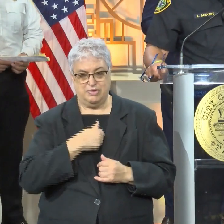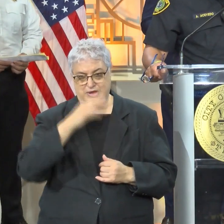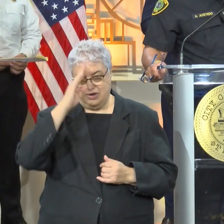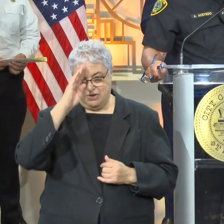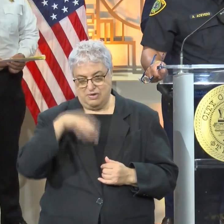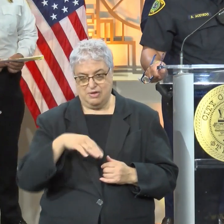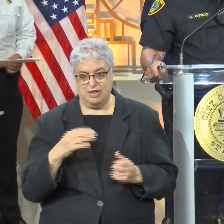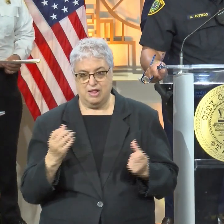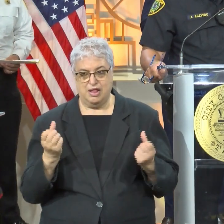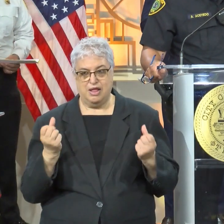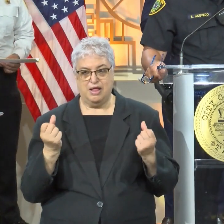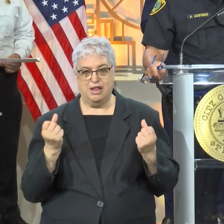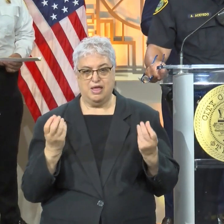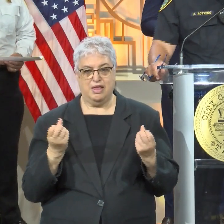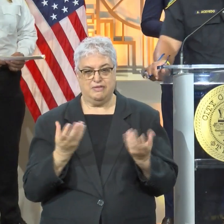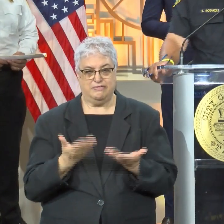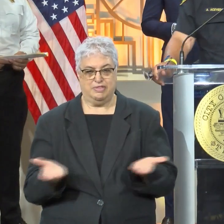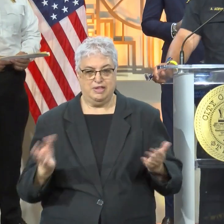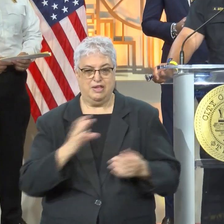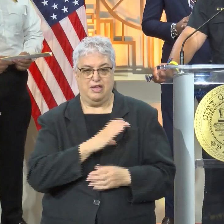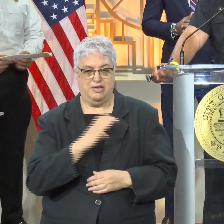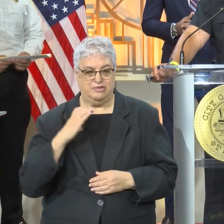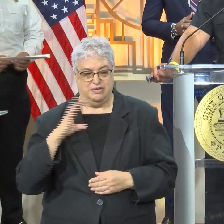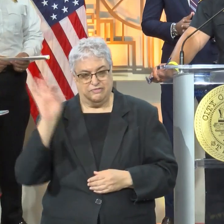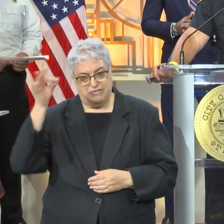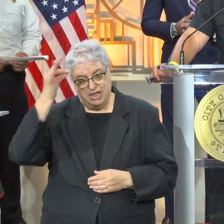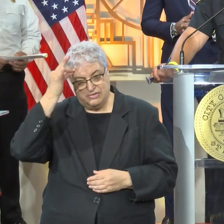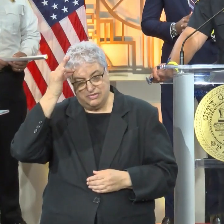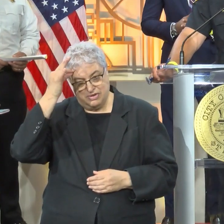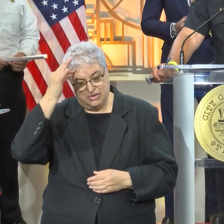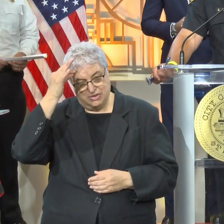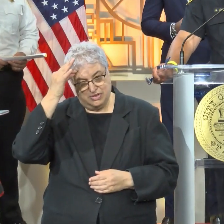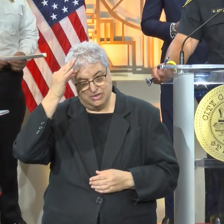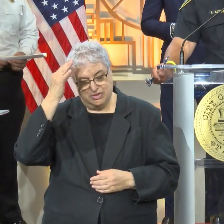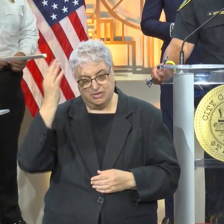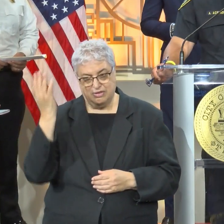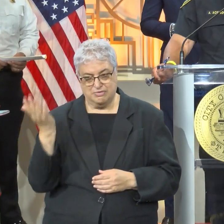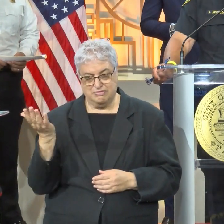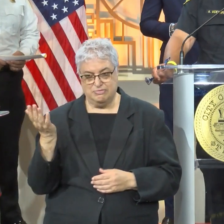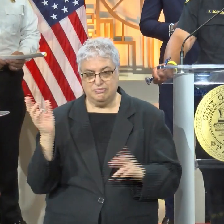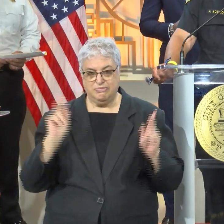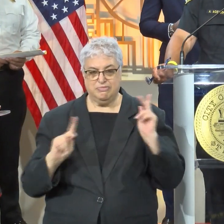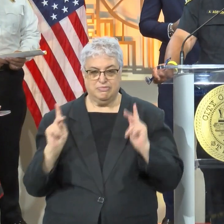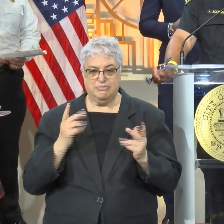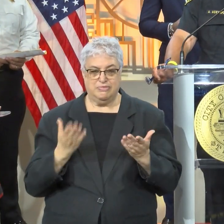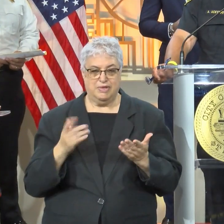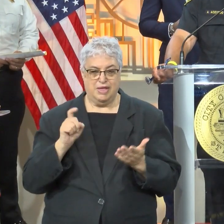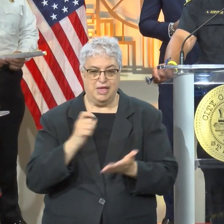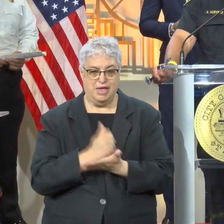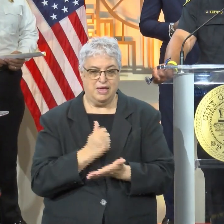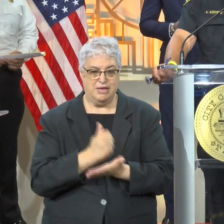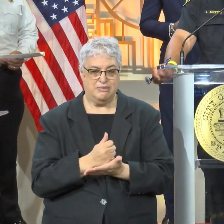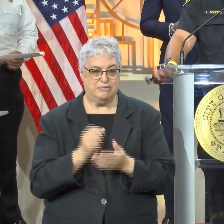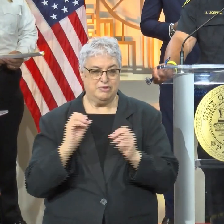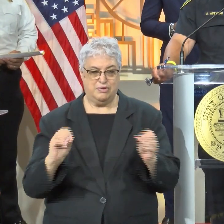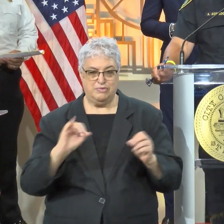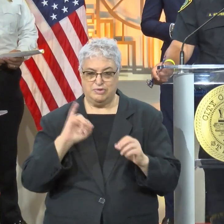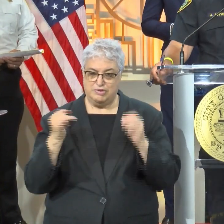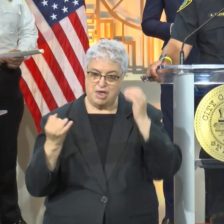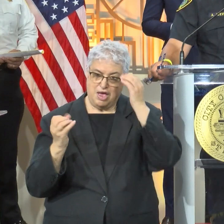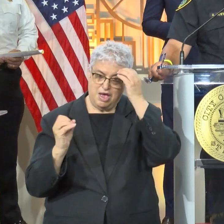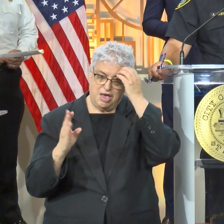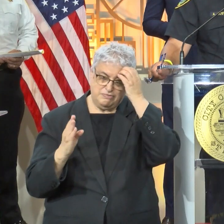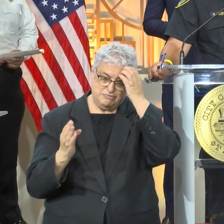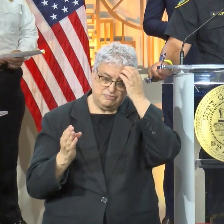there's a lot of going on at the congressional level, at the federal level, in terms of folks that might need help because they've lost their jobs, and we know